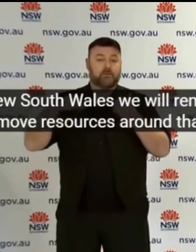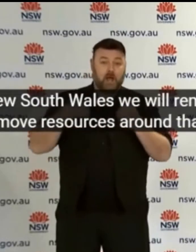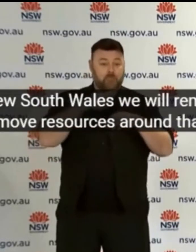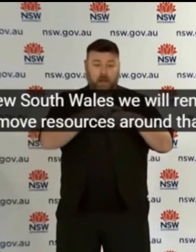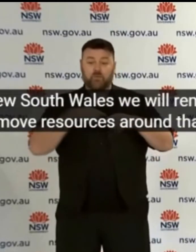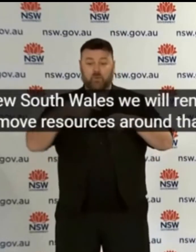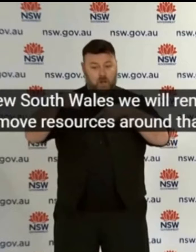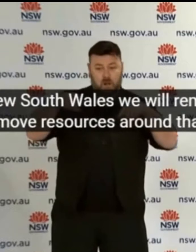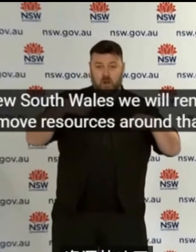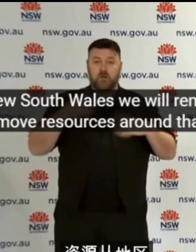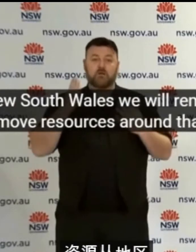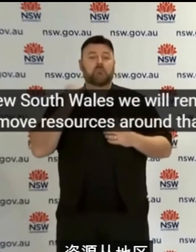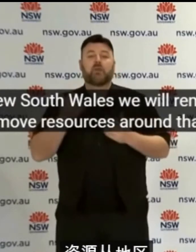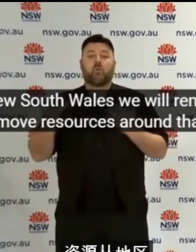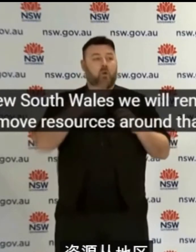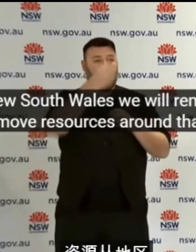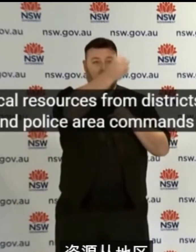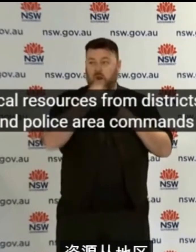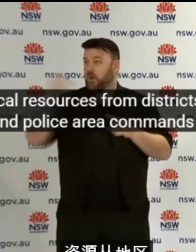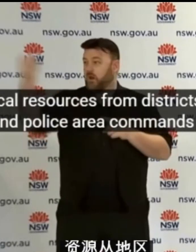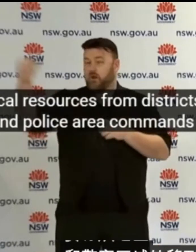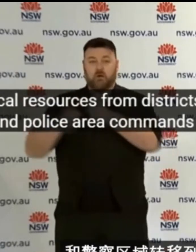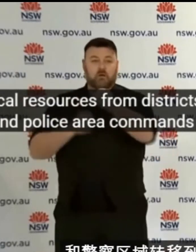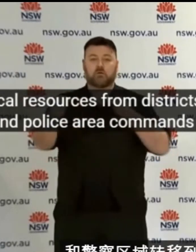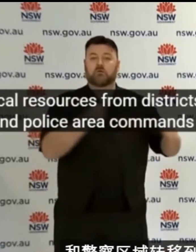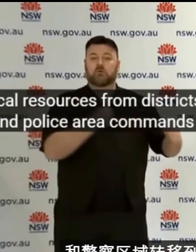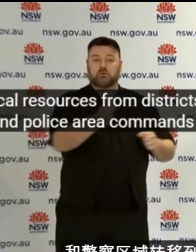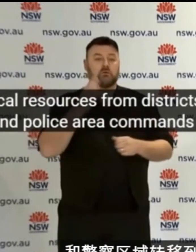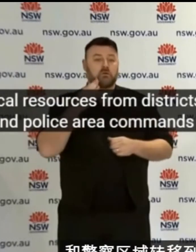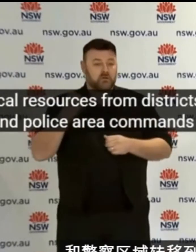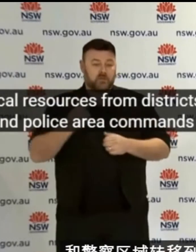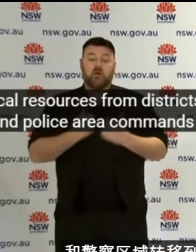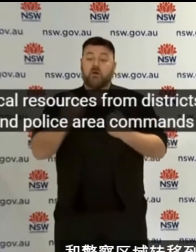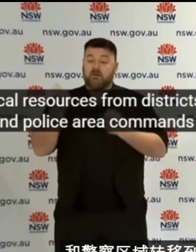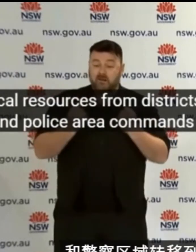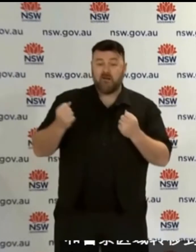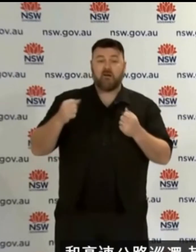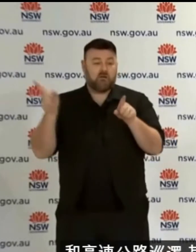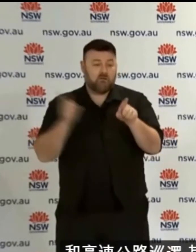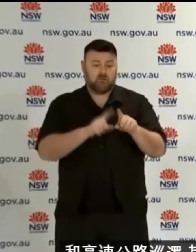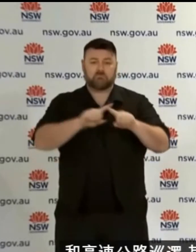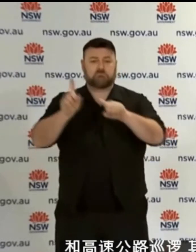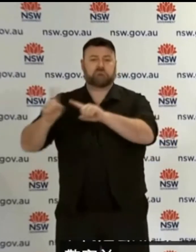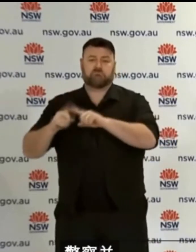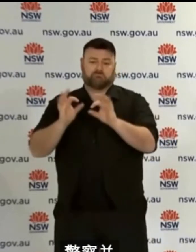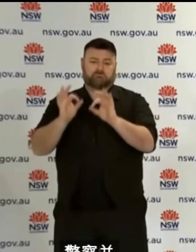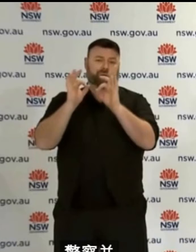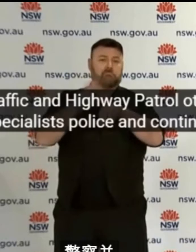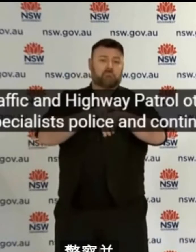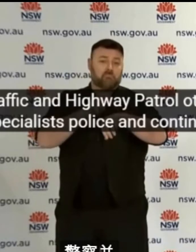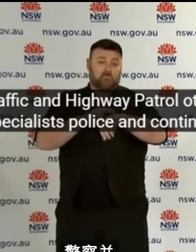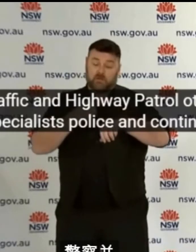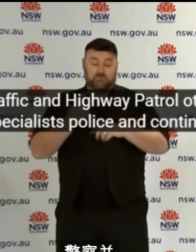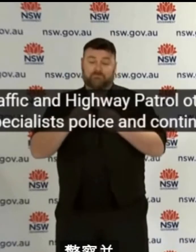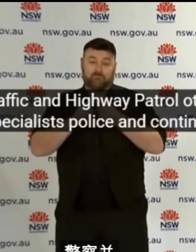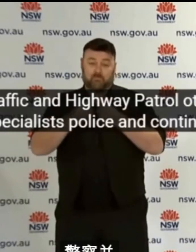local resources from districts and police area commands, traffic and highway patrol, other specialist police, and continued focus